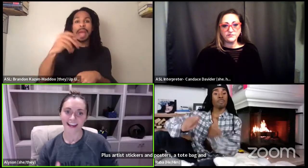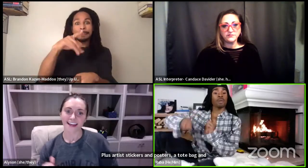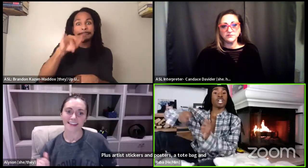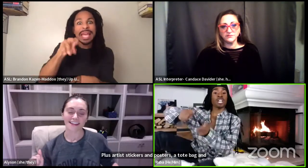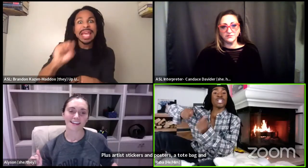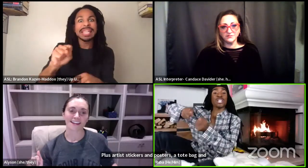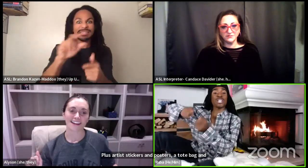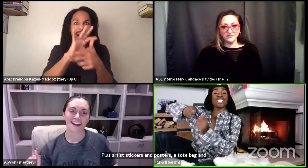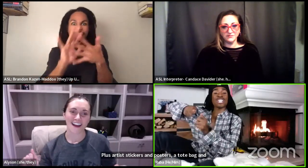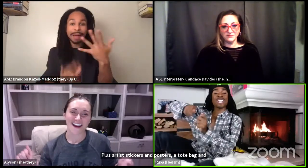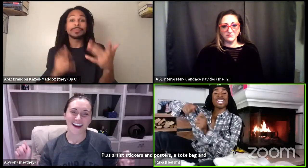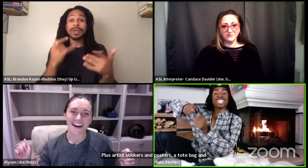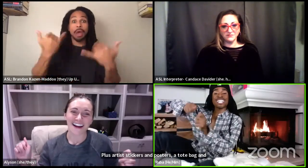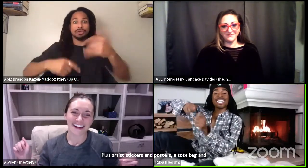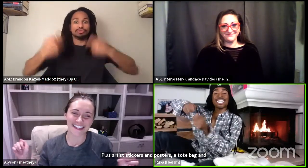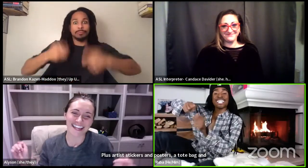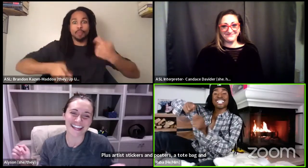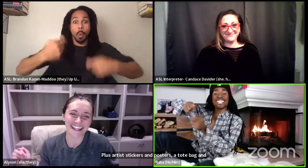please.